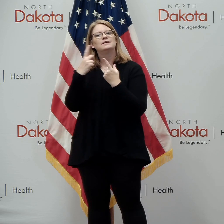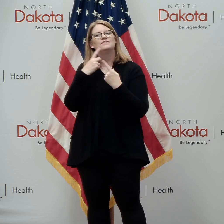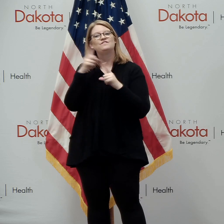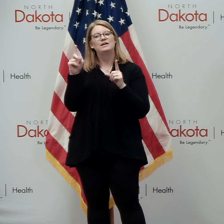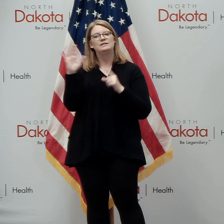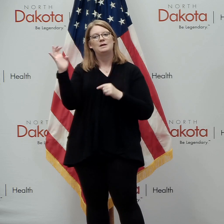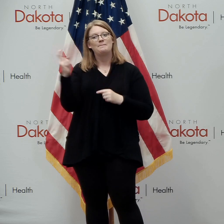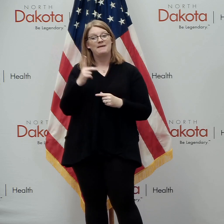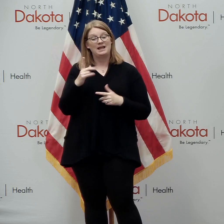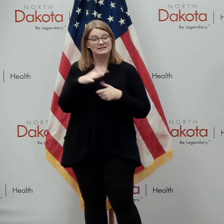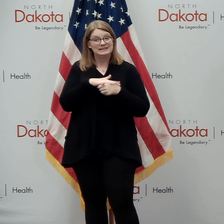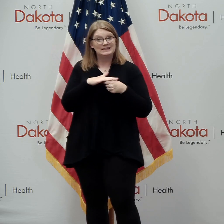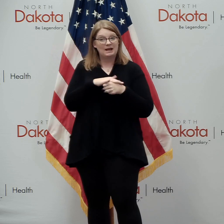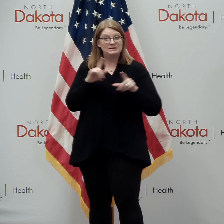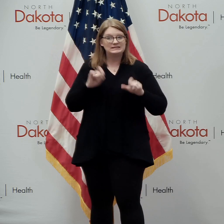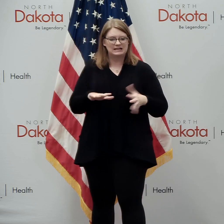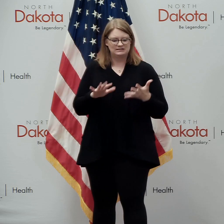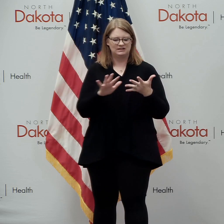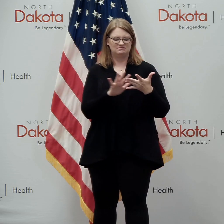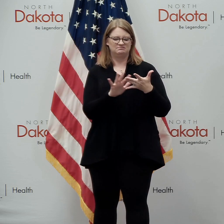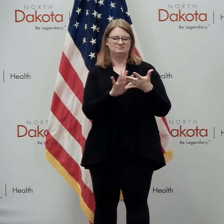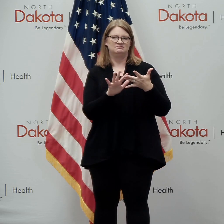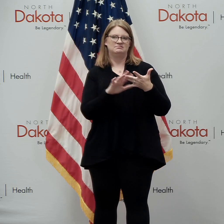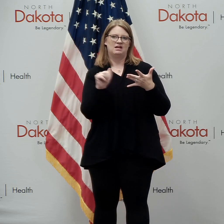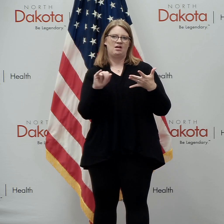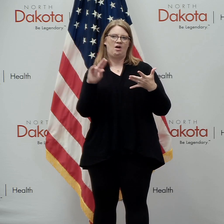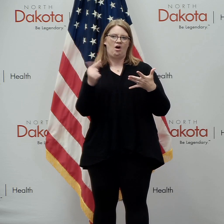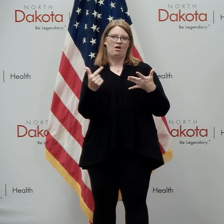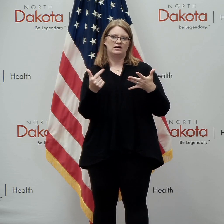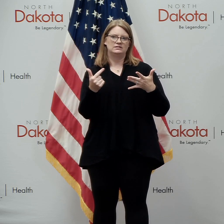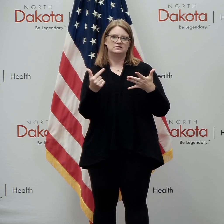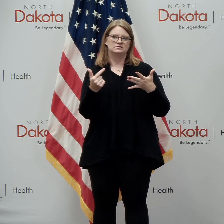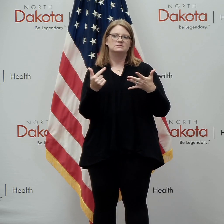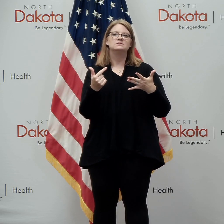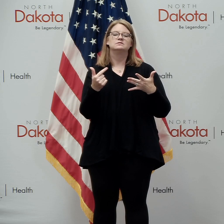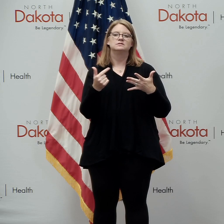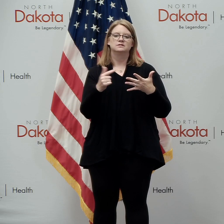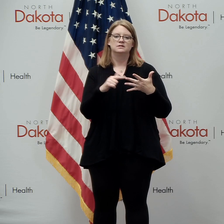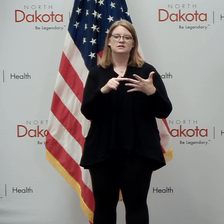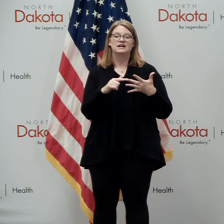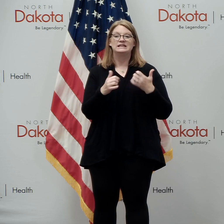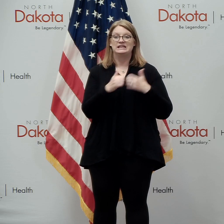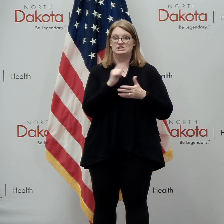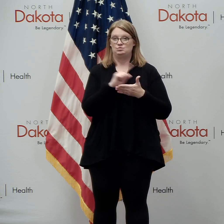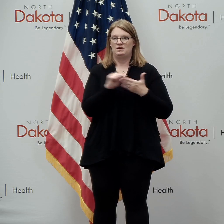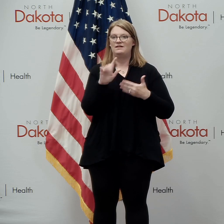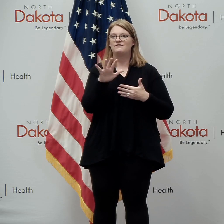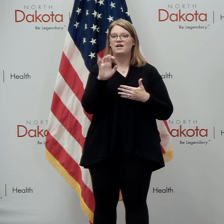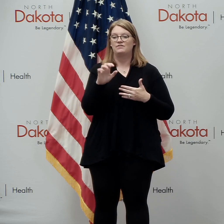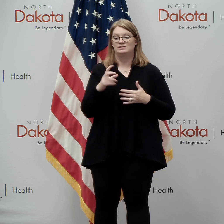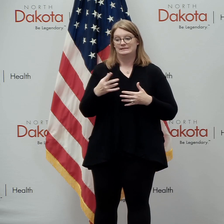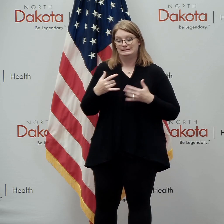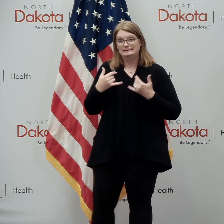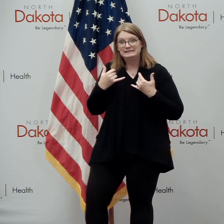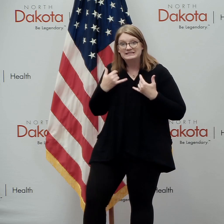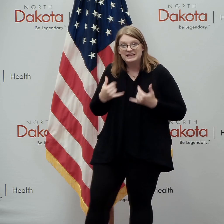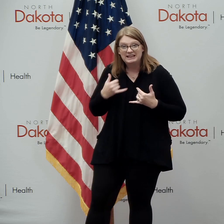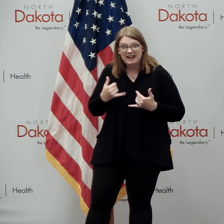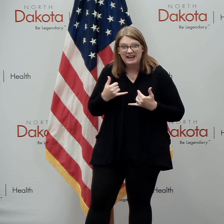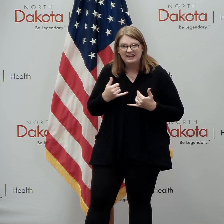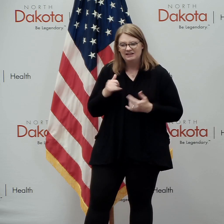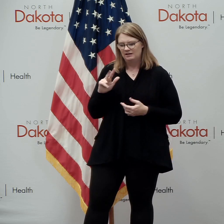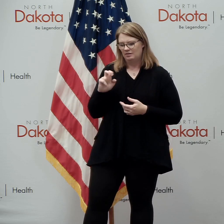our back-to-campus testing in mid-August. Over the next 2 weeks, we added 500 active cases a week, and today alone, we